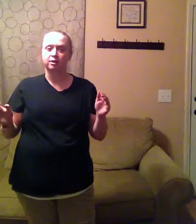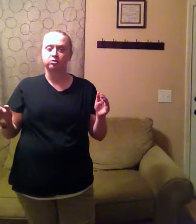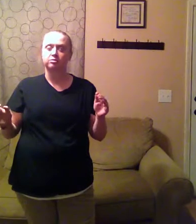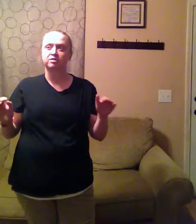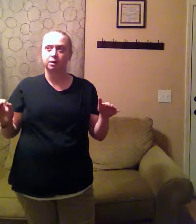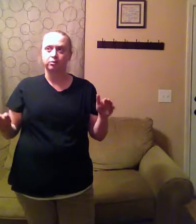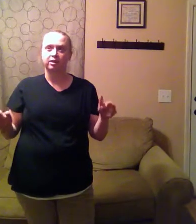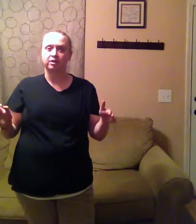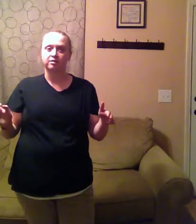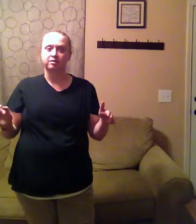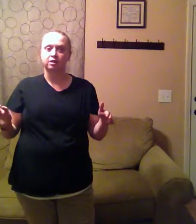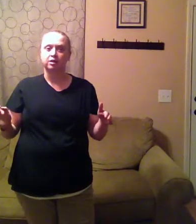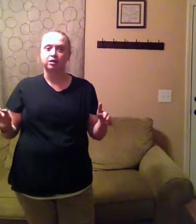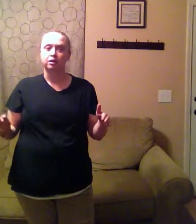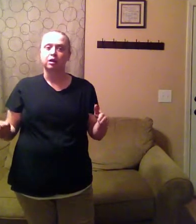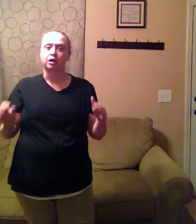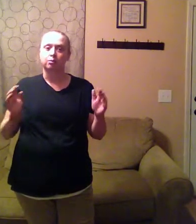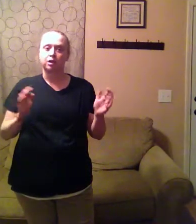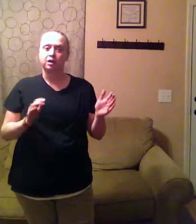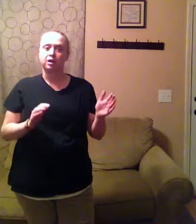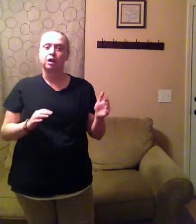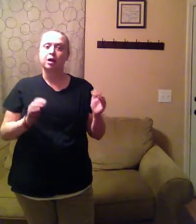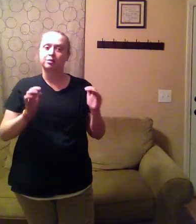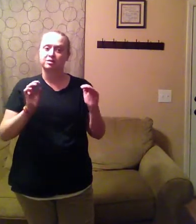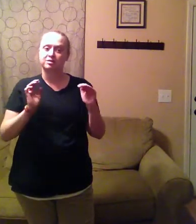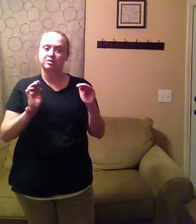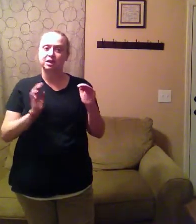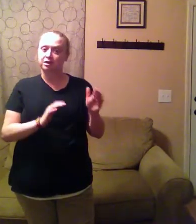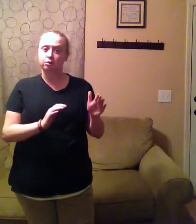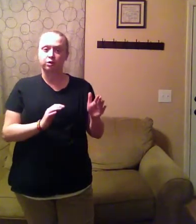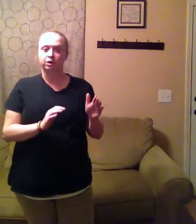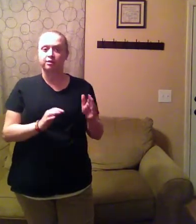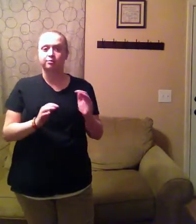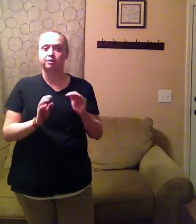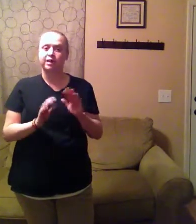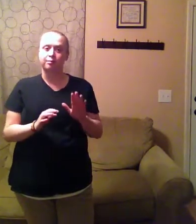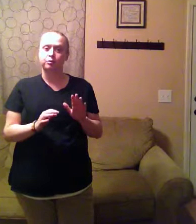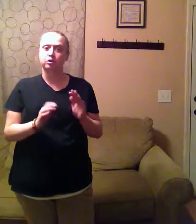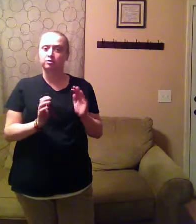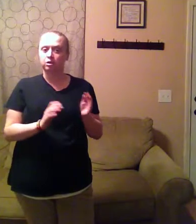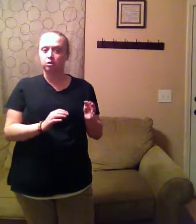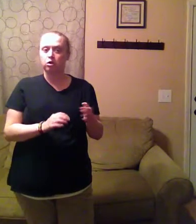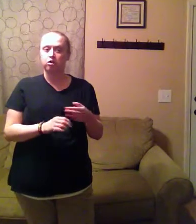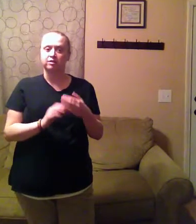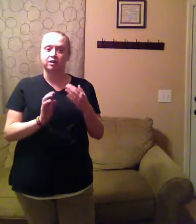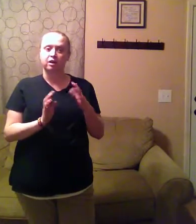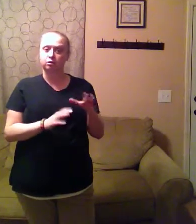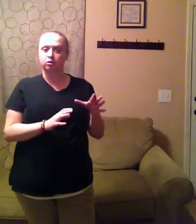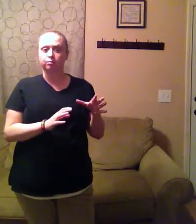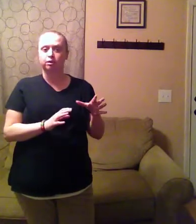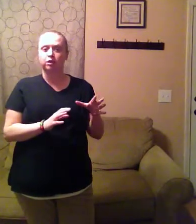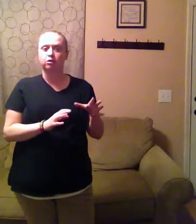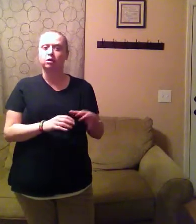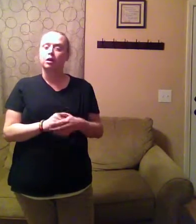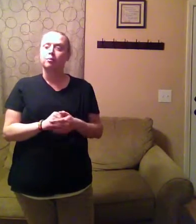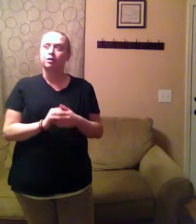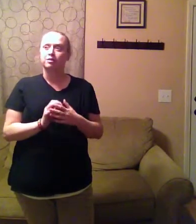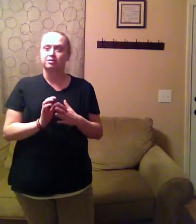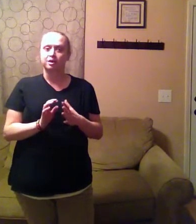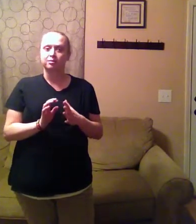spectrum simultaneously. At one end, I'm insanely organized with tab books, note cards, and a color-coded planner, but at the same